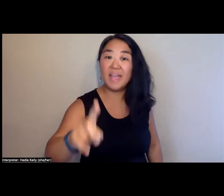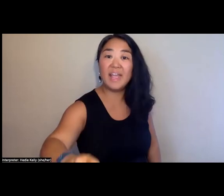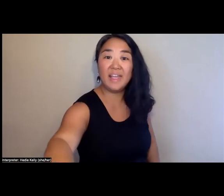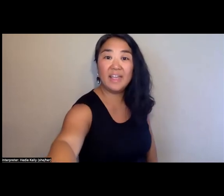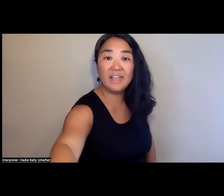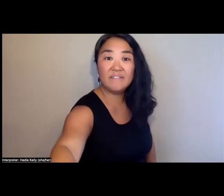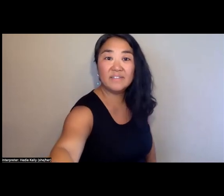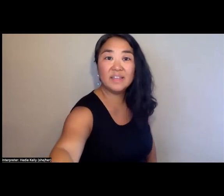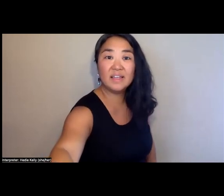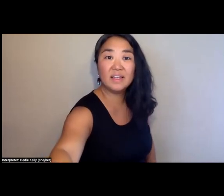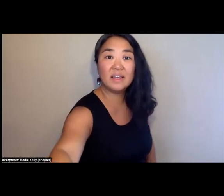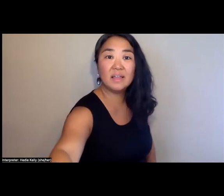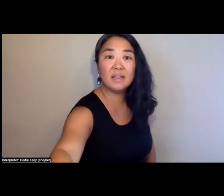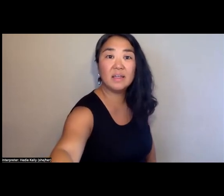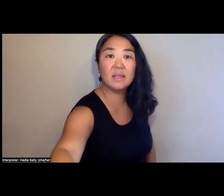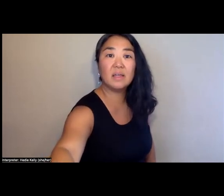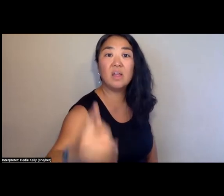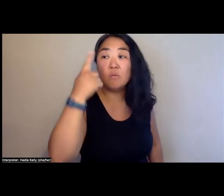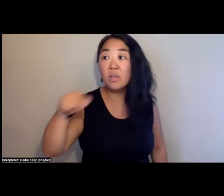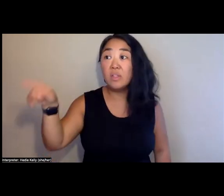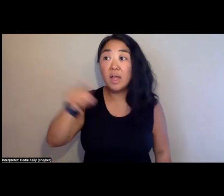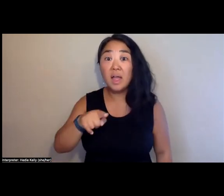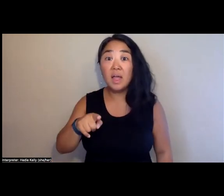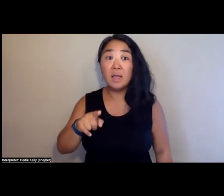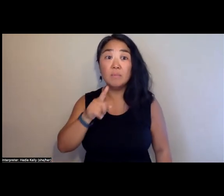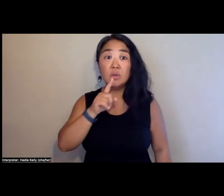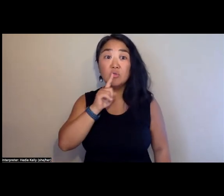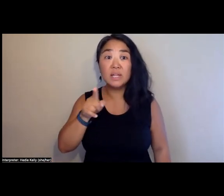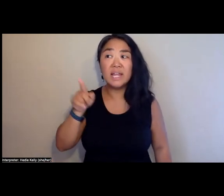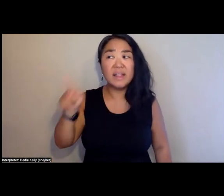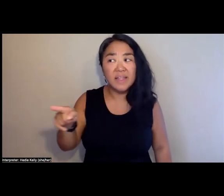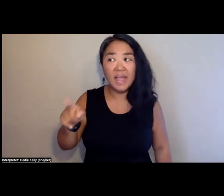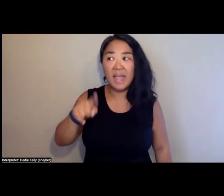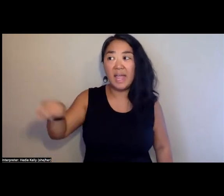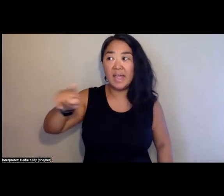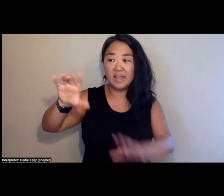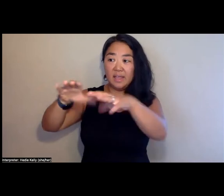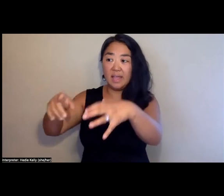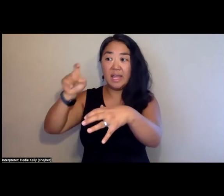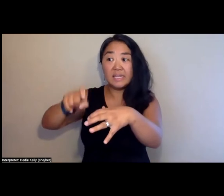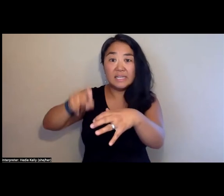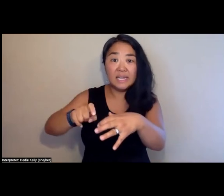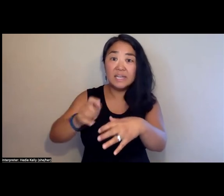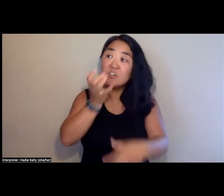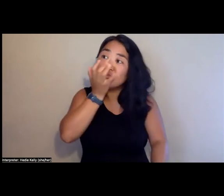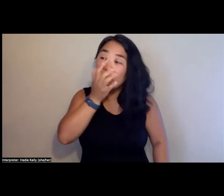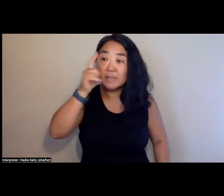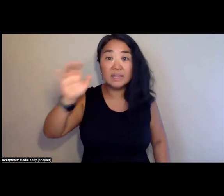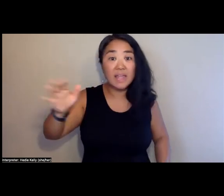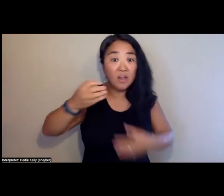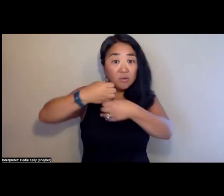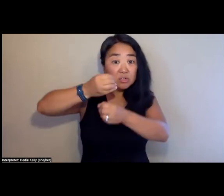out that for them, they actually need grass because their spine can't walk on pavement. So